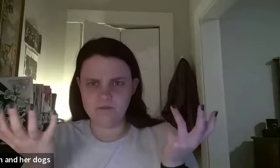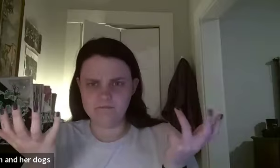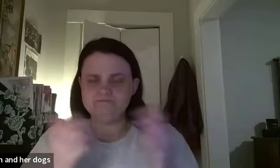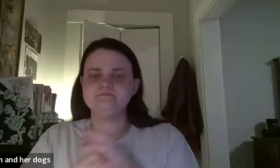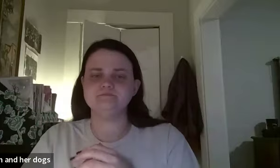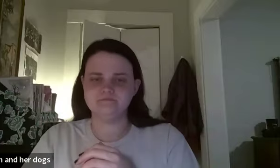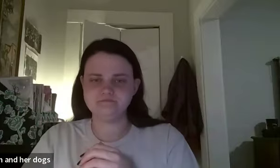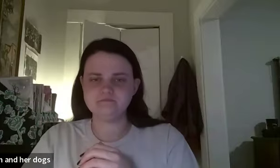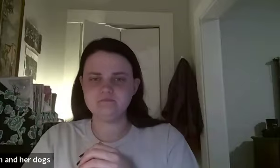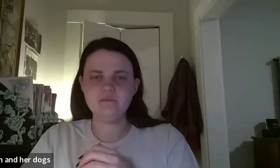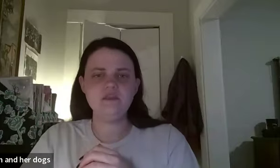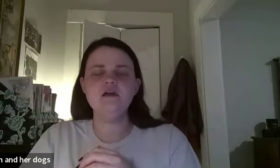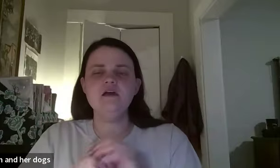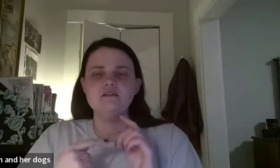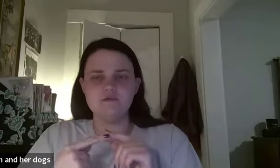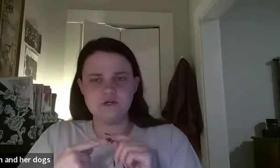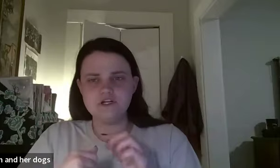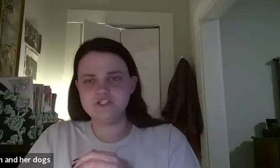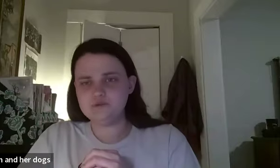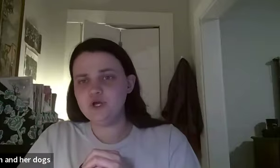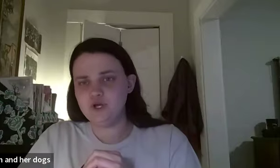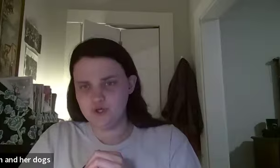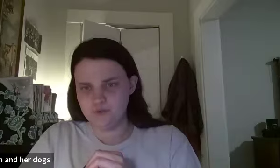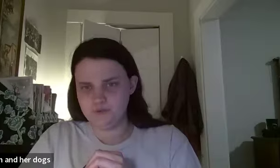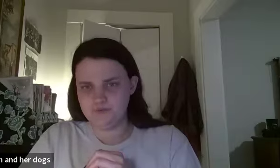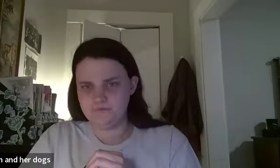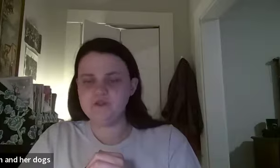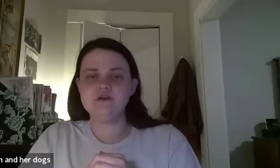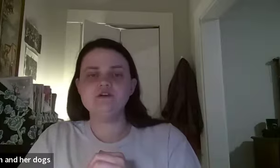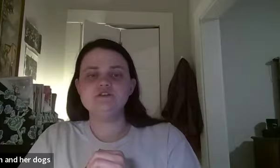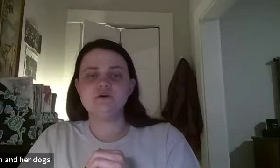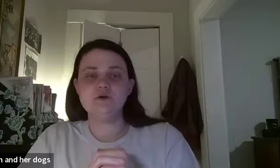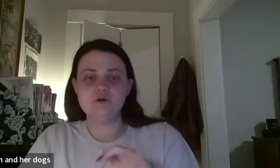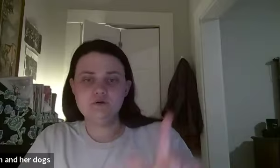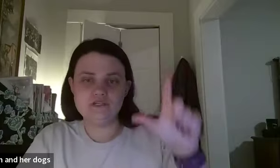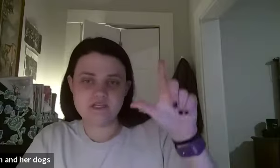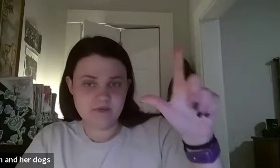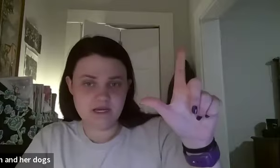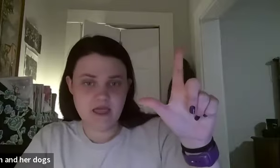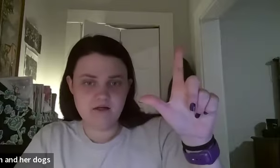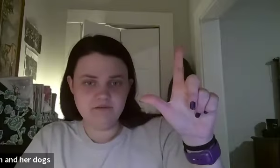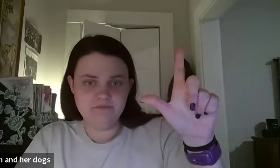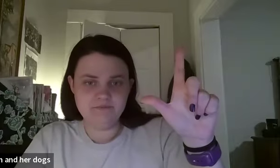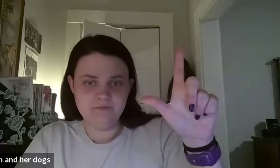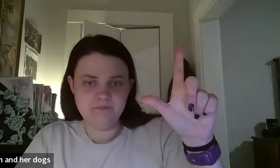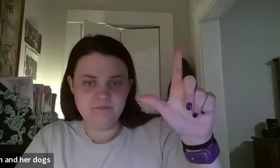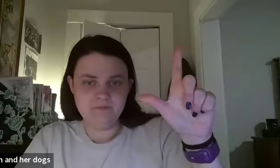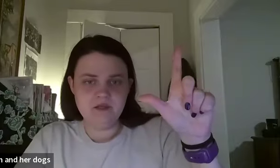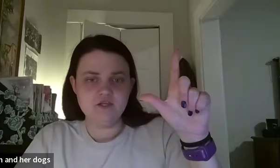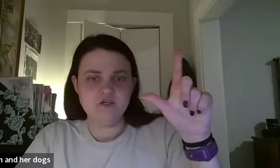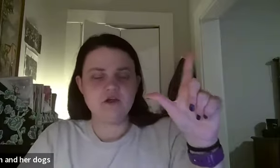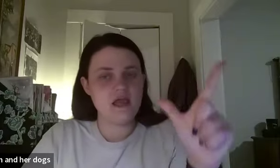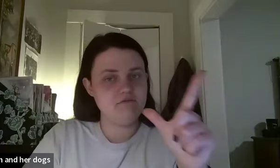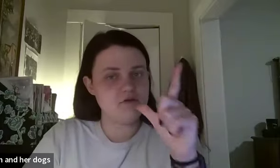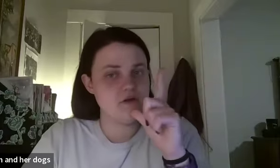What. Then we're going to do who. So who is going to be an L. You're going to have your